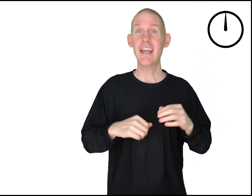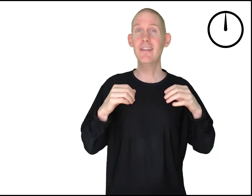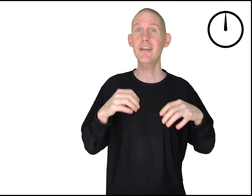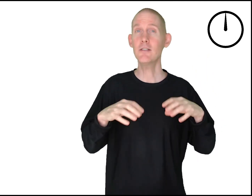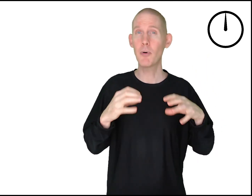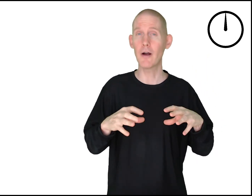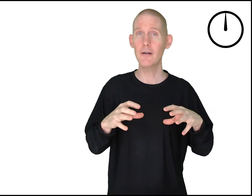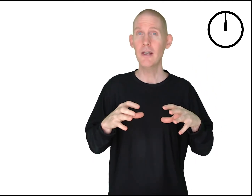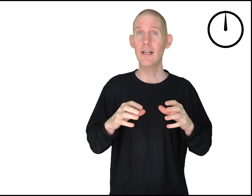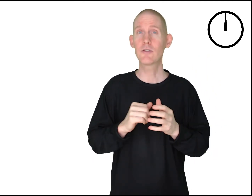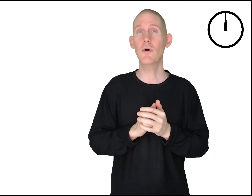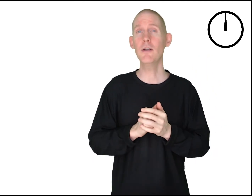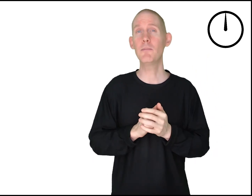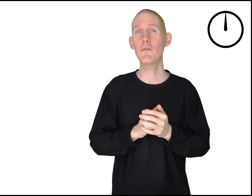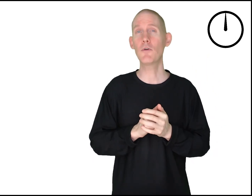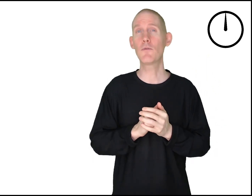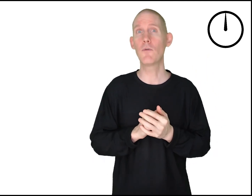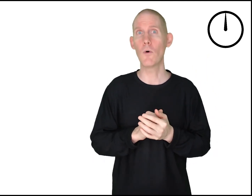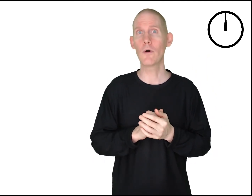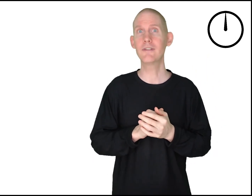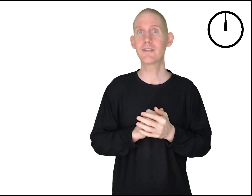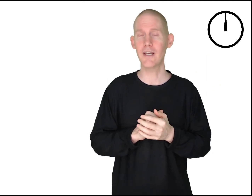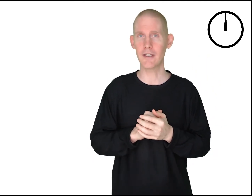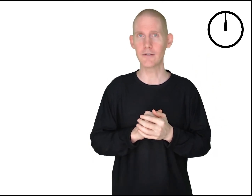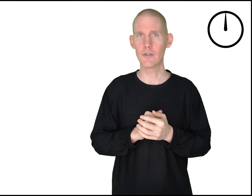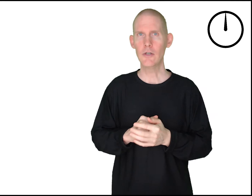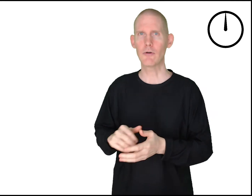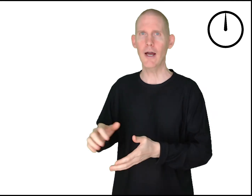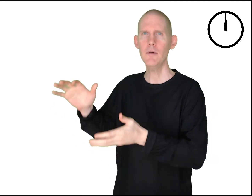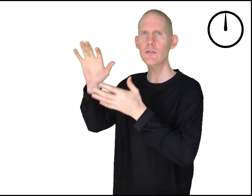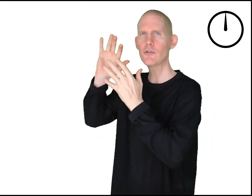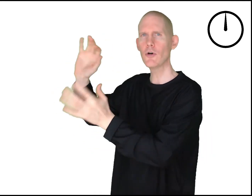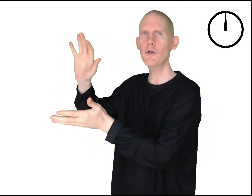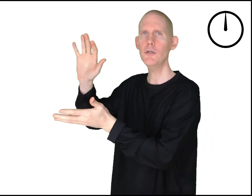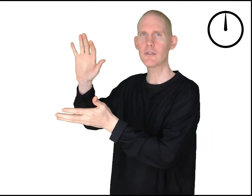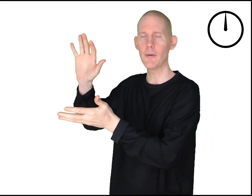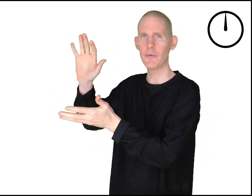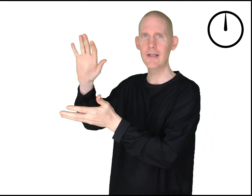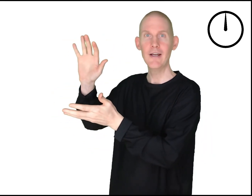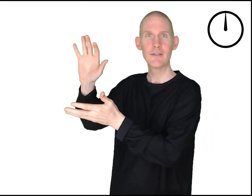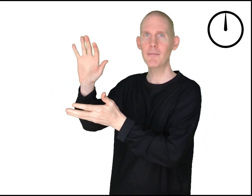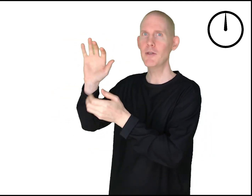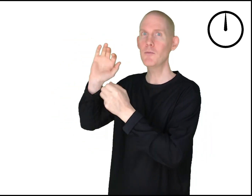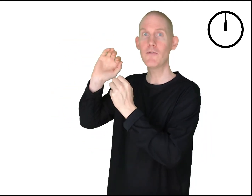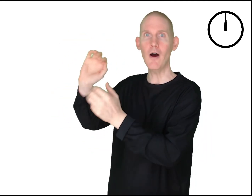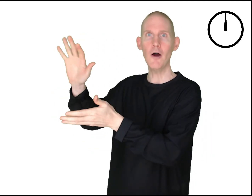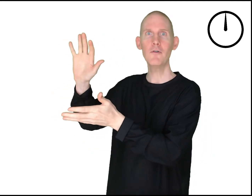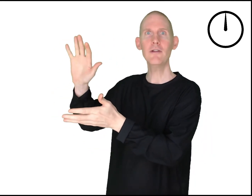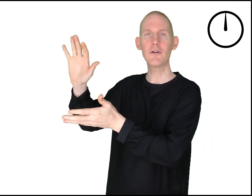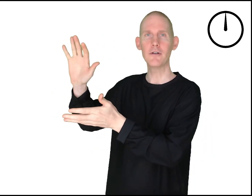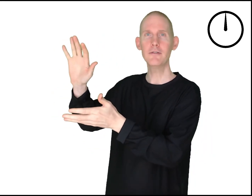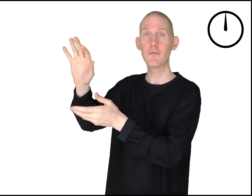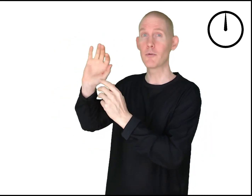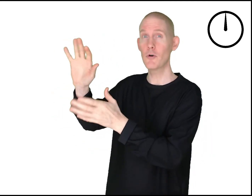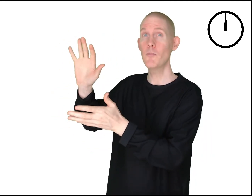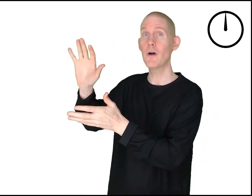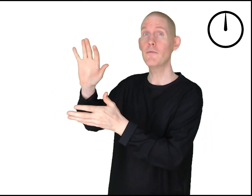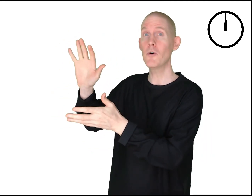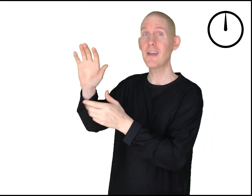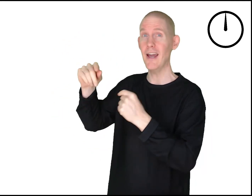this part, it's going to be for 4 seconds. So I'm going to show you something we've already learned from Group 1 vocab in